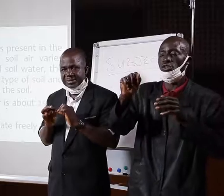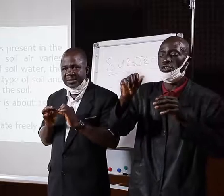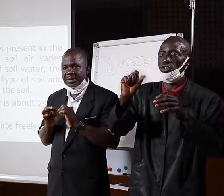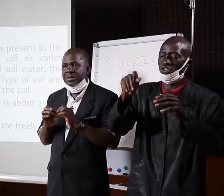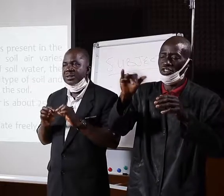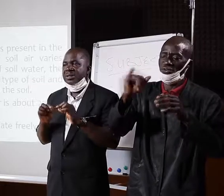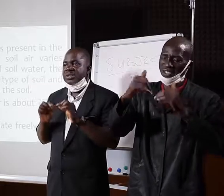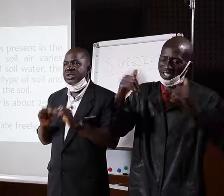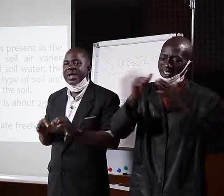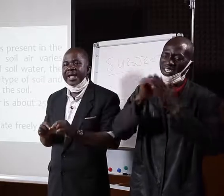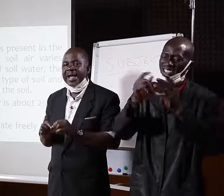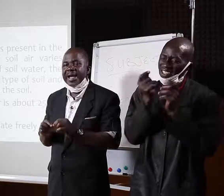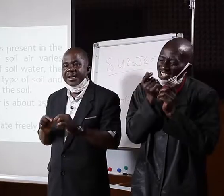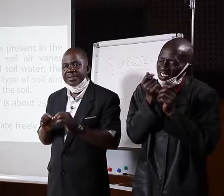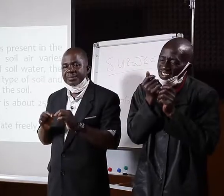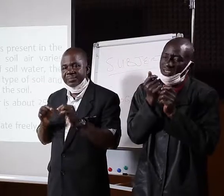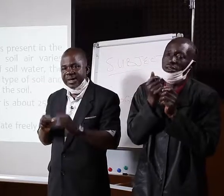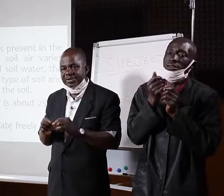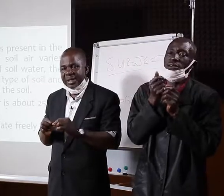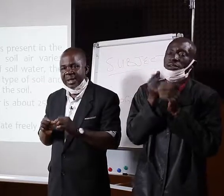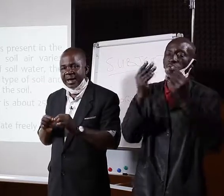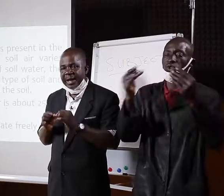tiny, soil air